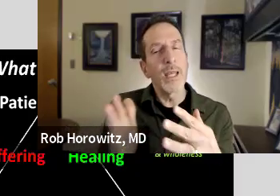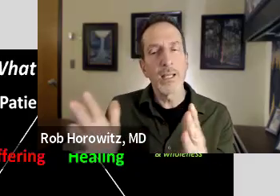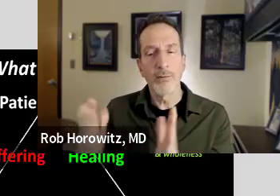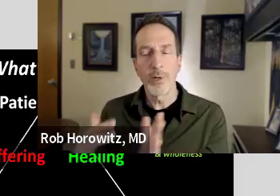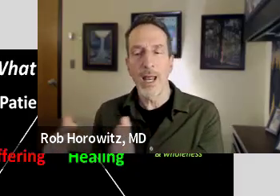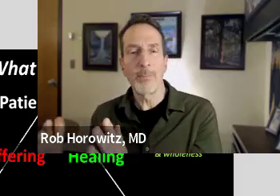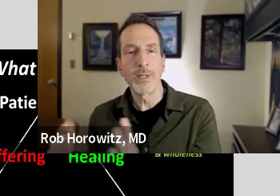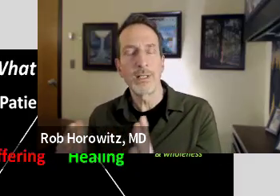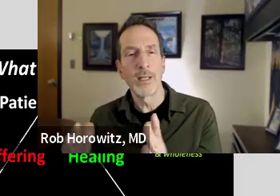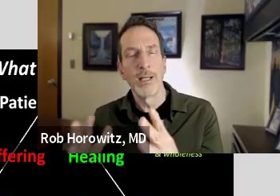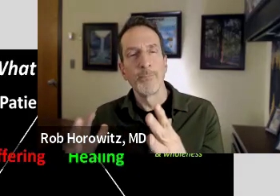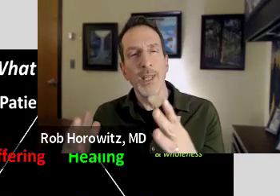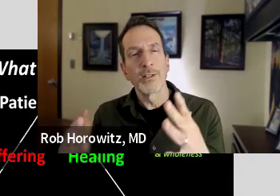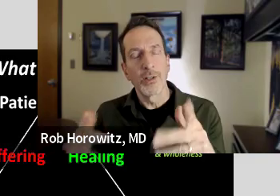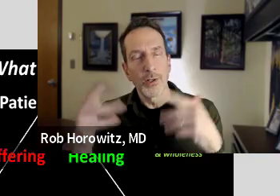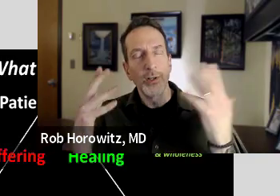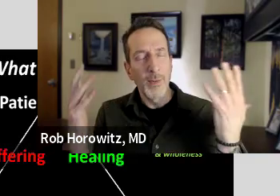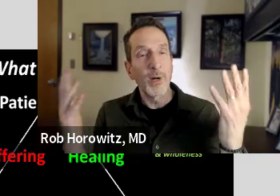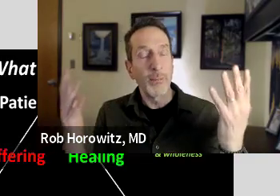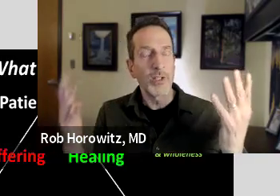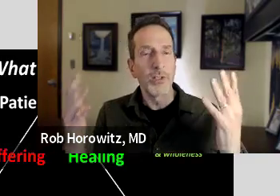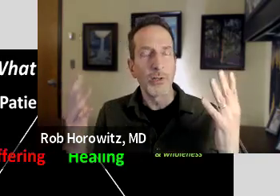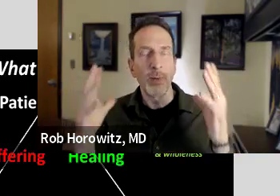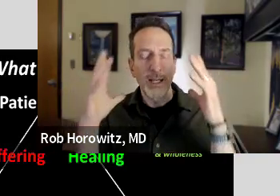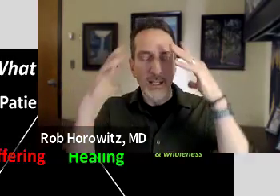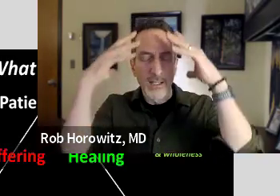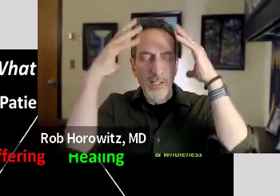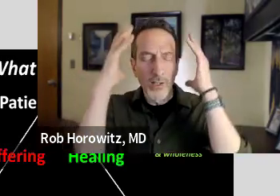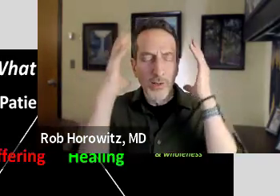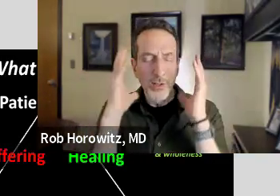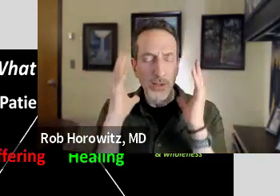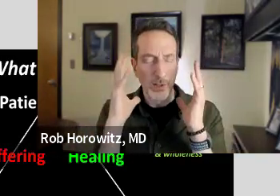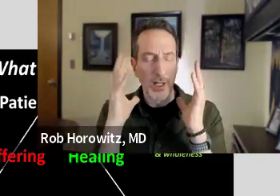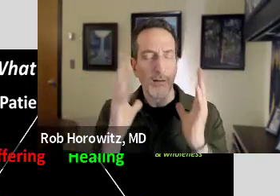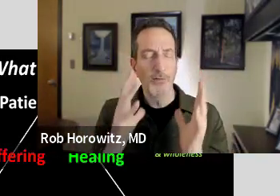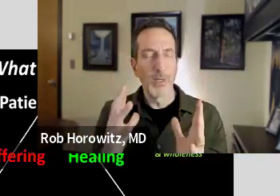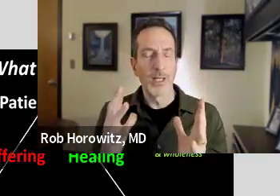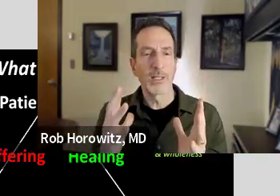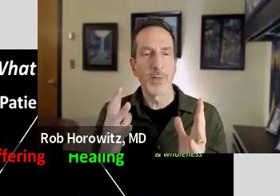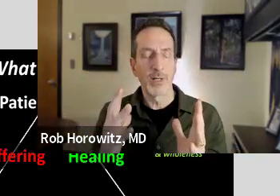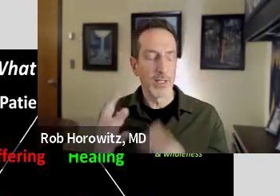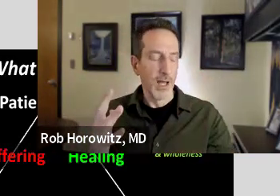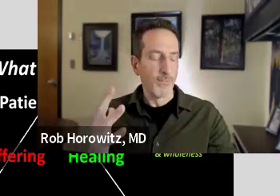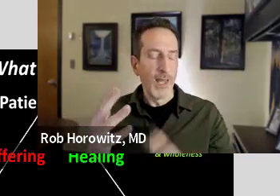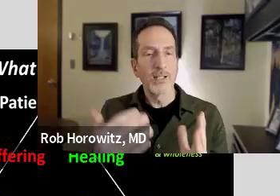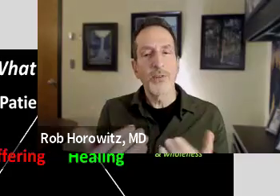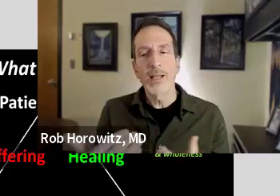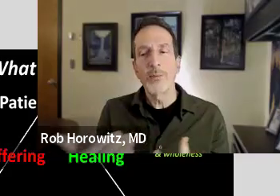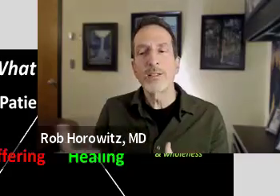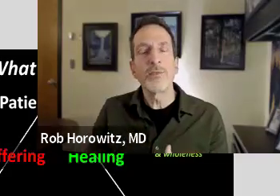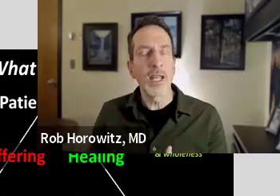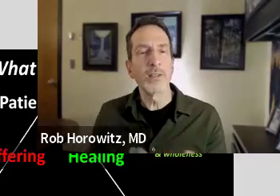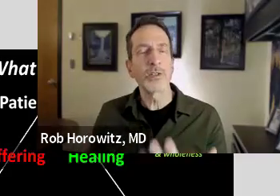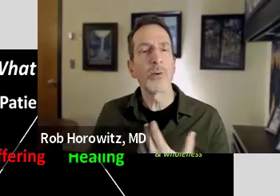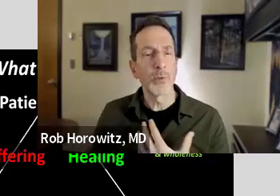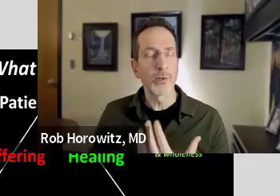make meaning of what happened, to learn. Remember, I mentioned neuroplasticity, to learn from the experience and to find